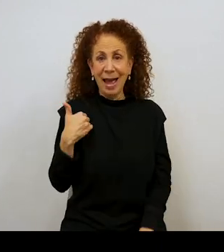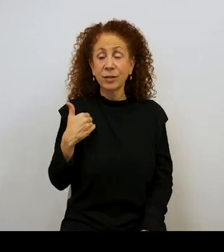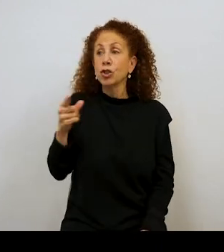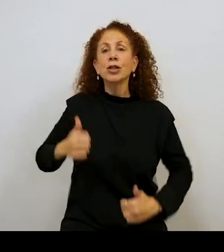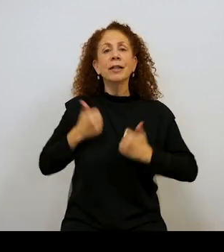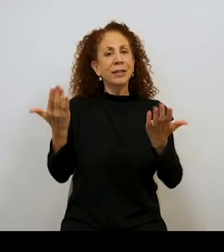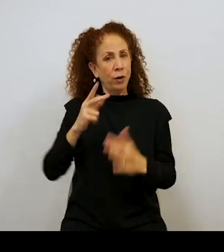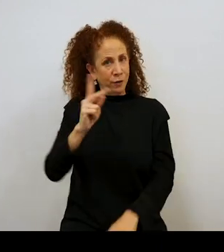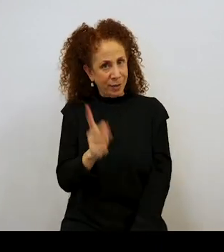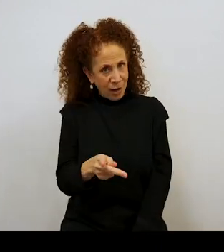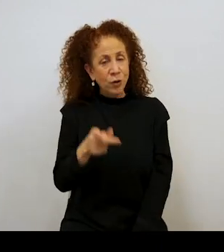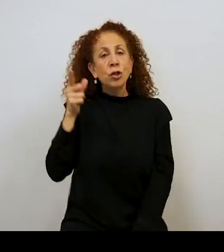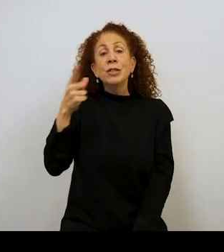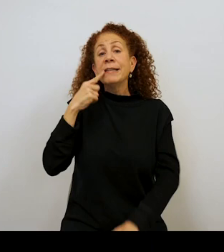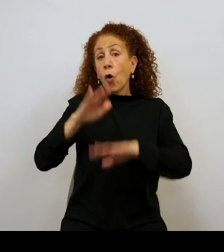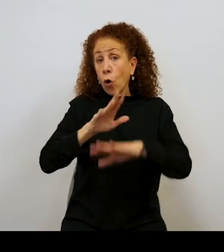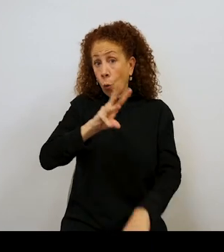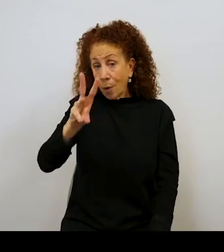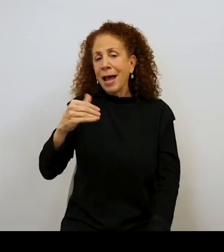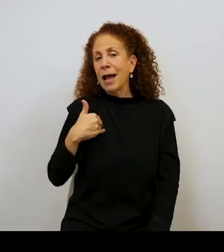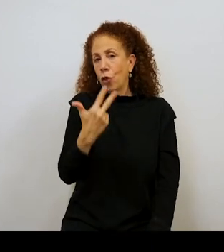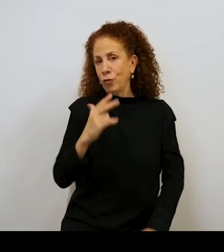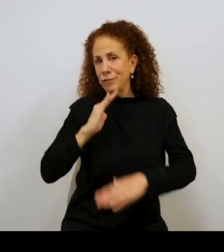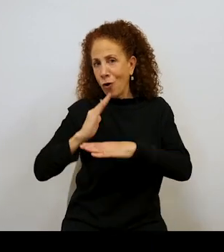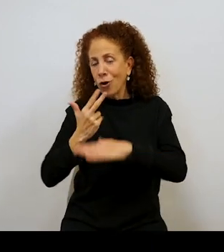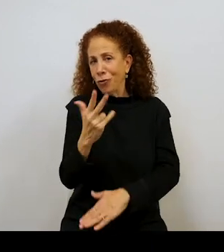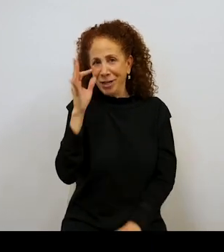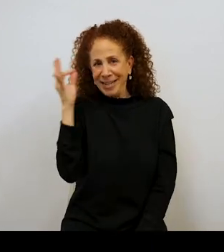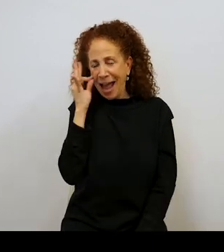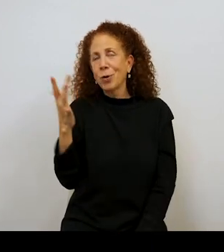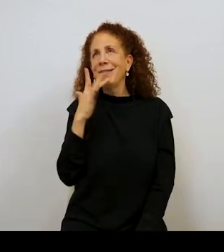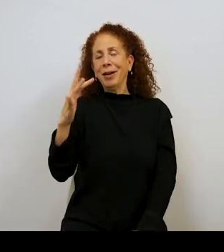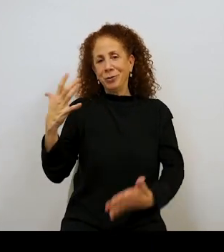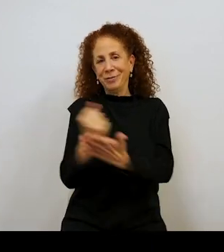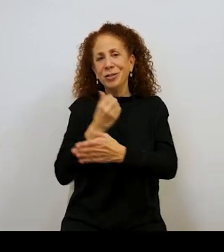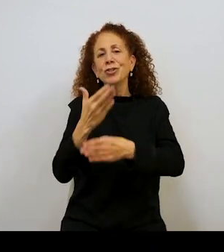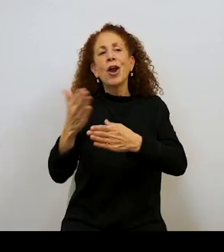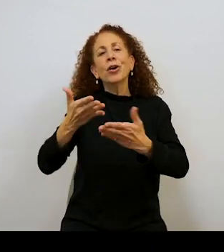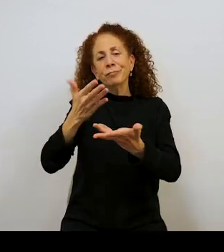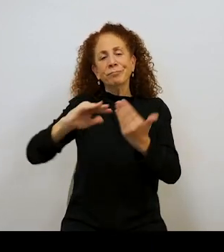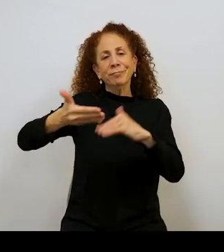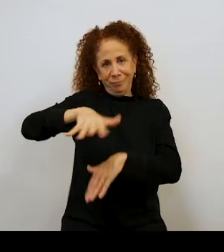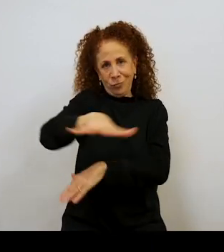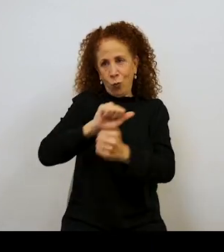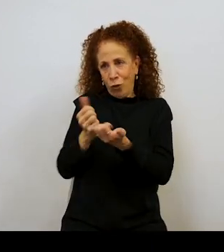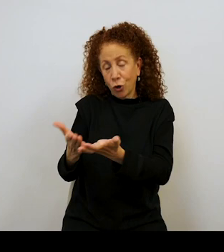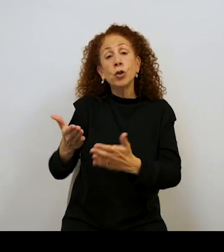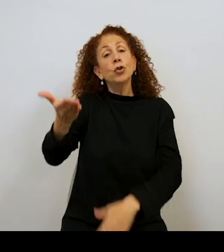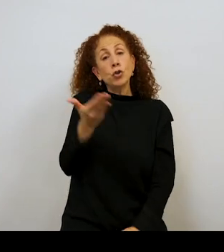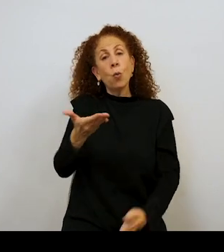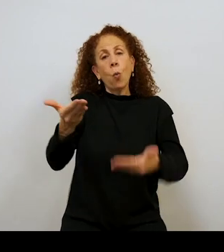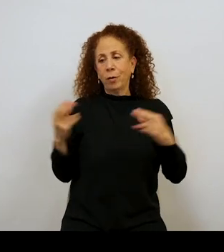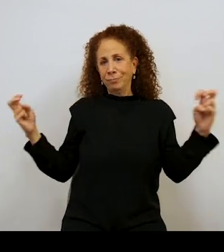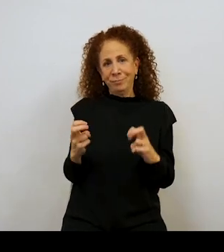here in Philadelphia, as she says on her website, with three daughters and three cats, and we're most fortunate to share this community with her. So please join me in